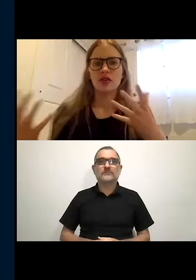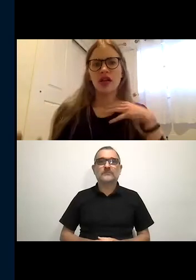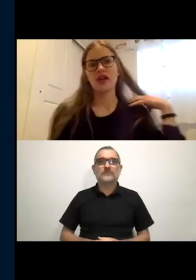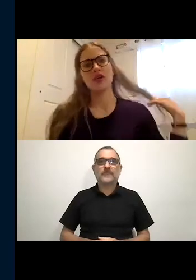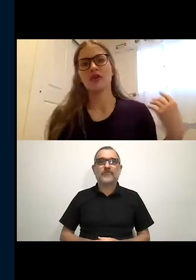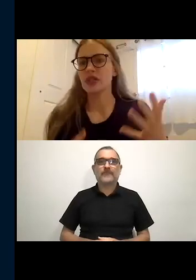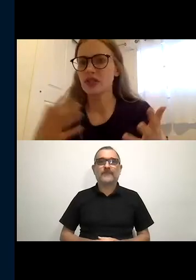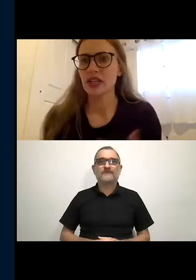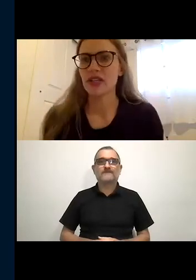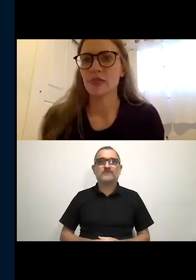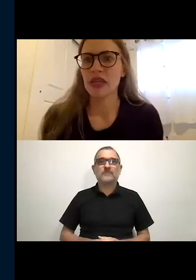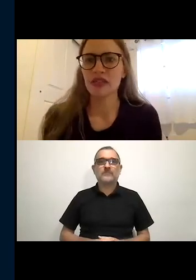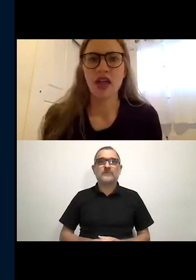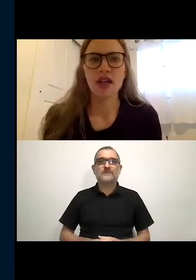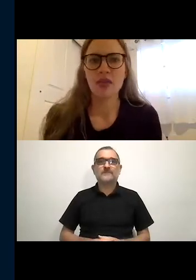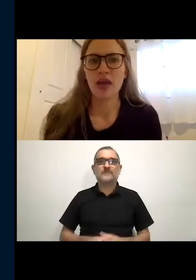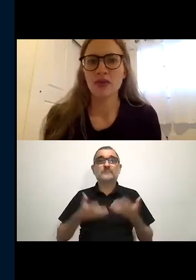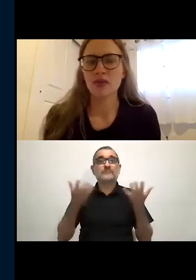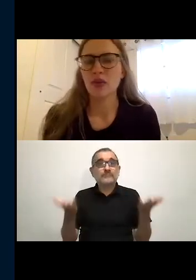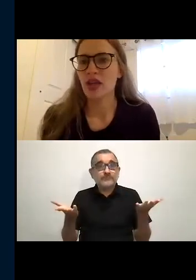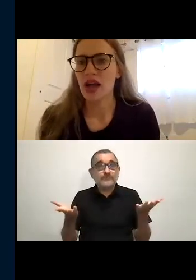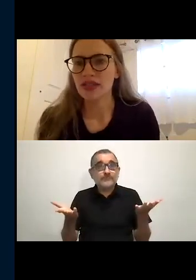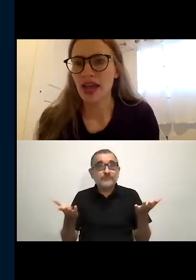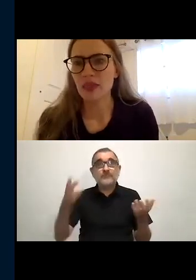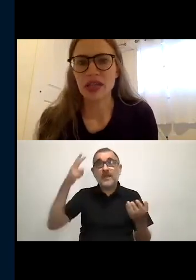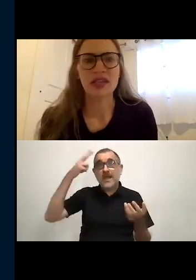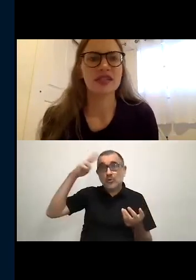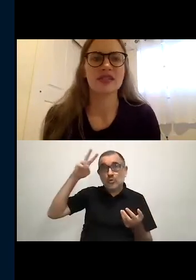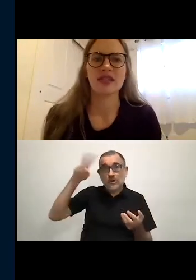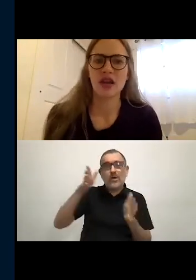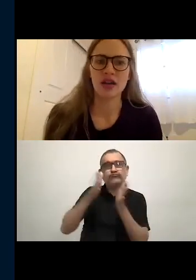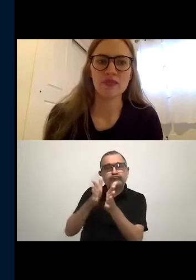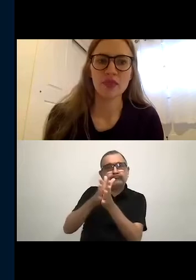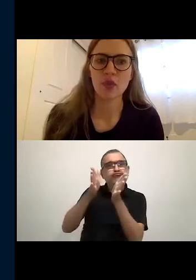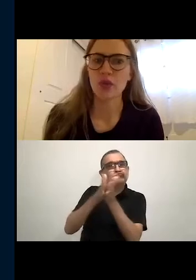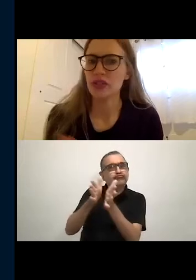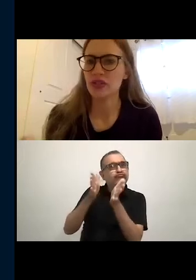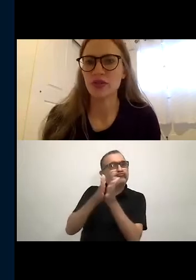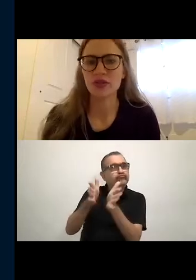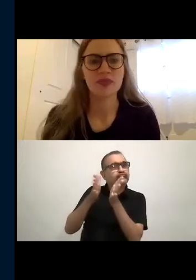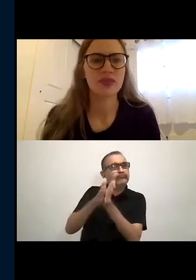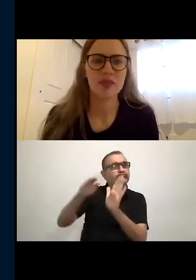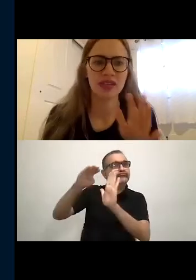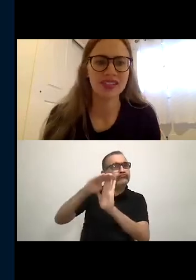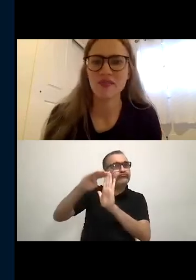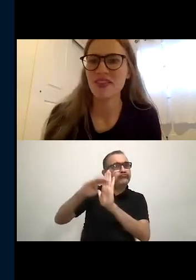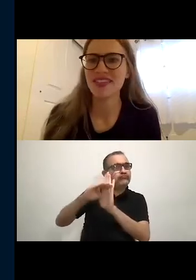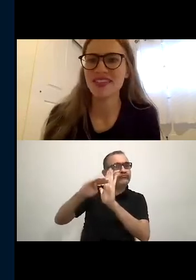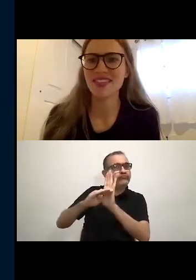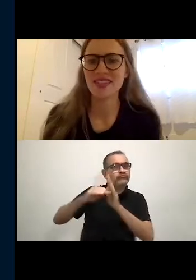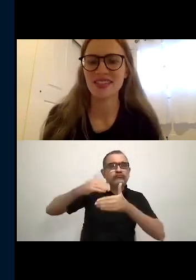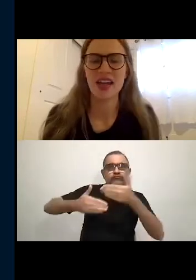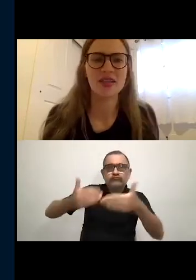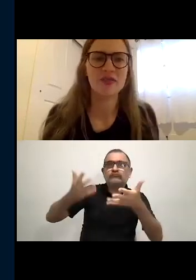So Arūnas already explained a lot about what ISAAB is, what we do. So I'm going to skip